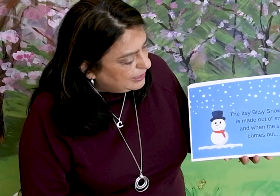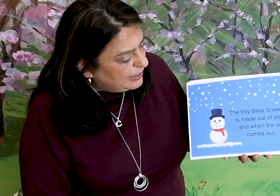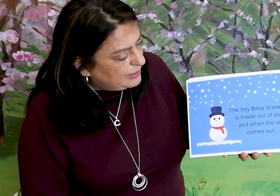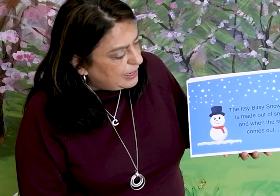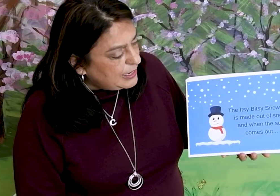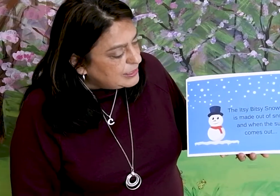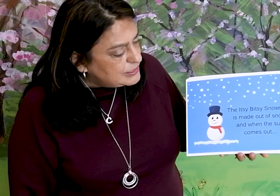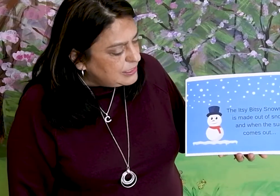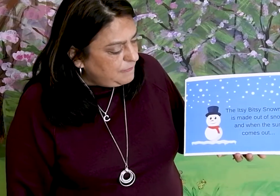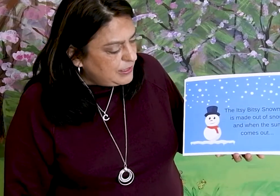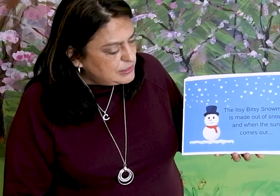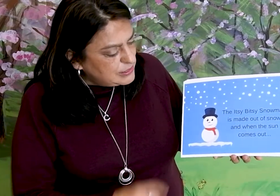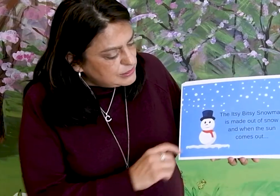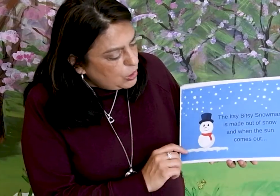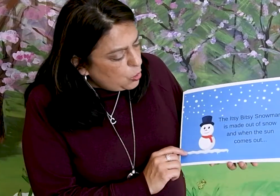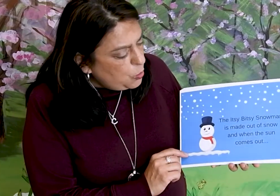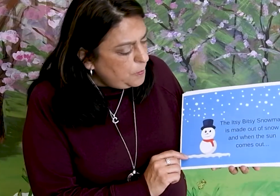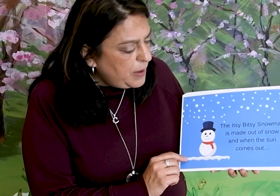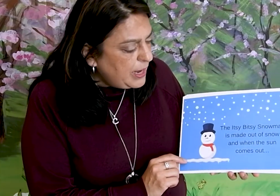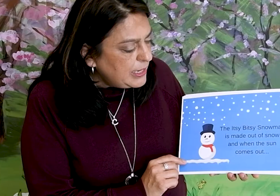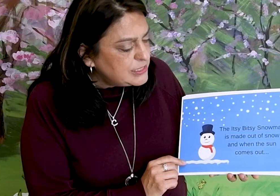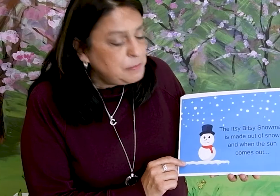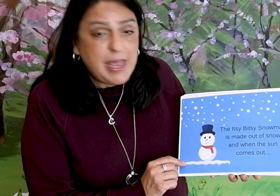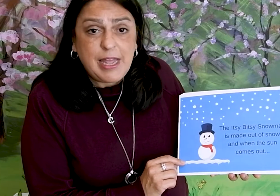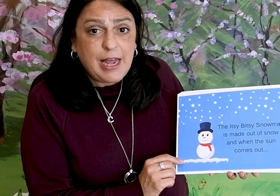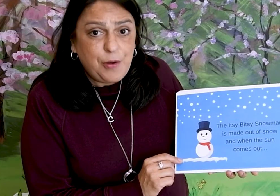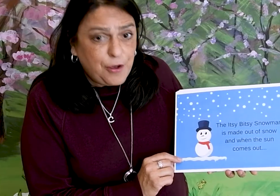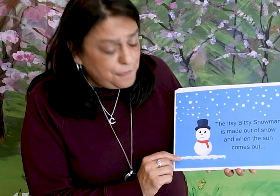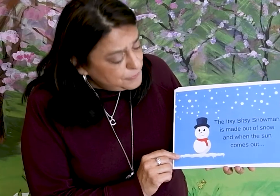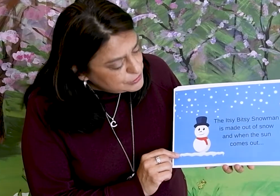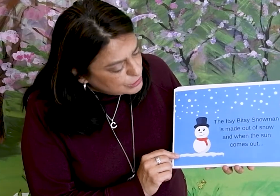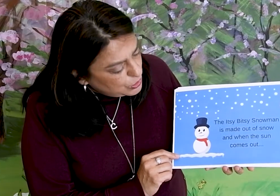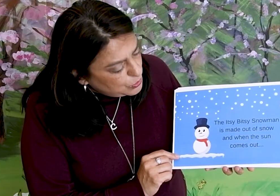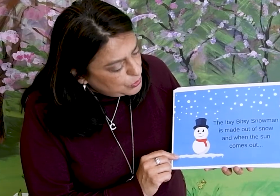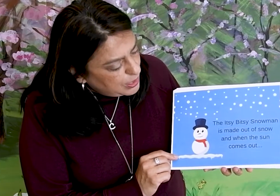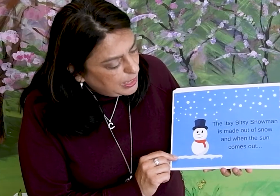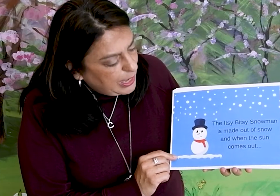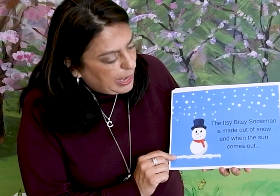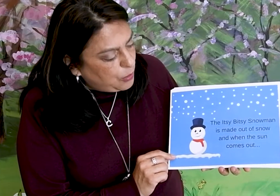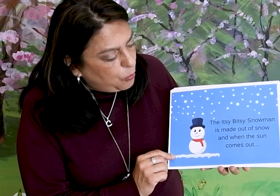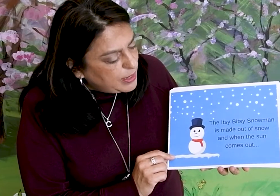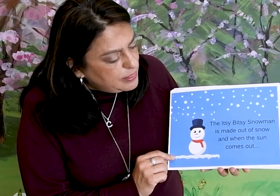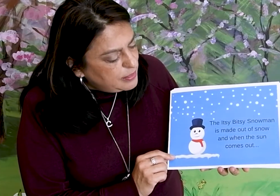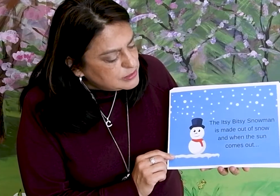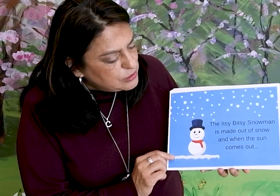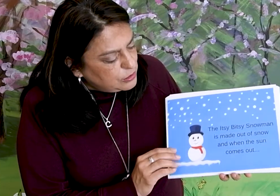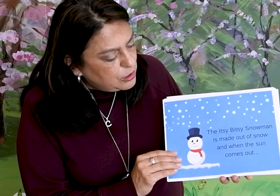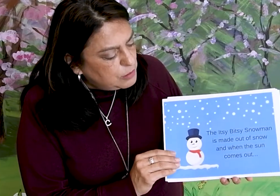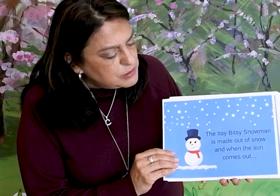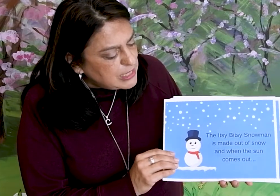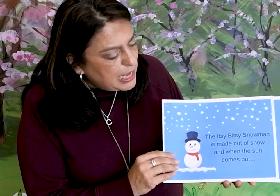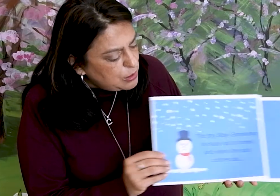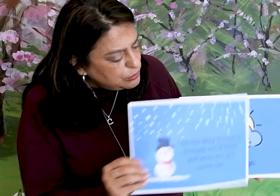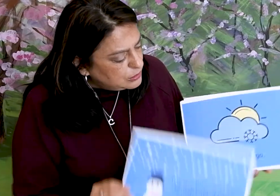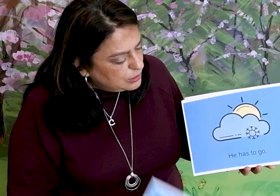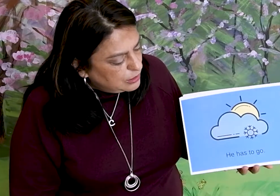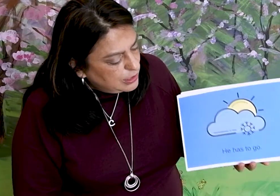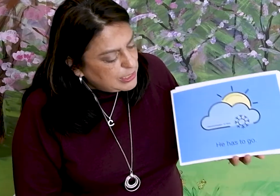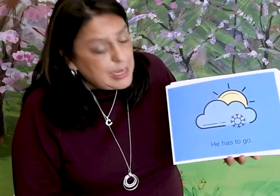The Itsy Bitsy Snowman is made out of the snow, and when the sun comes out, he